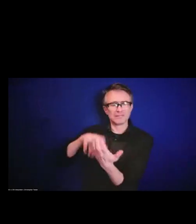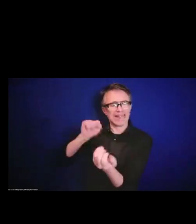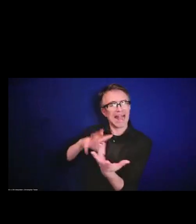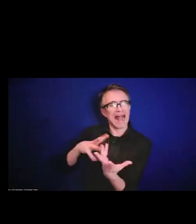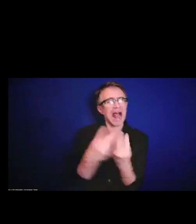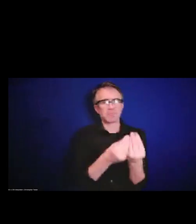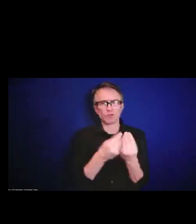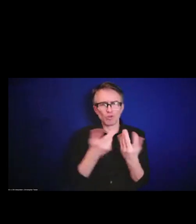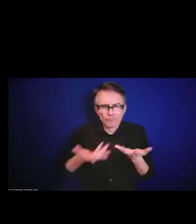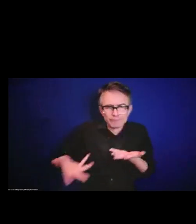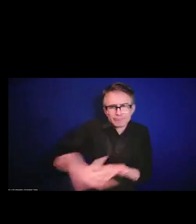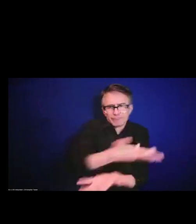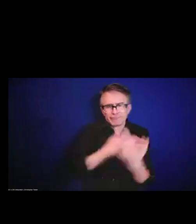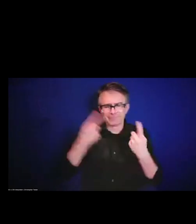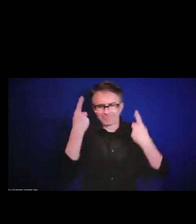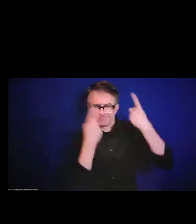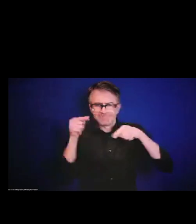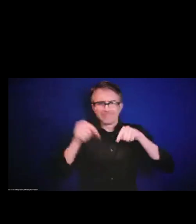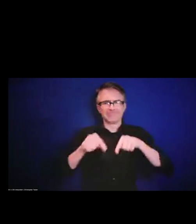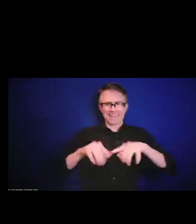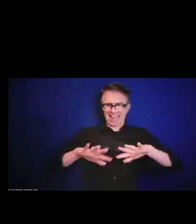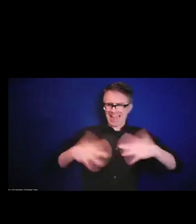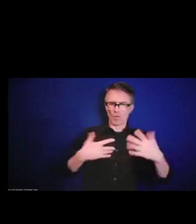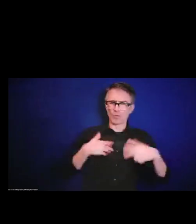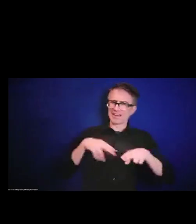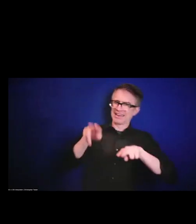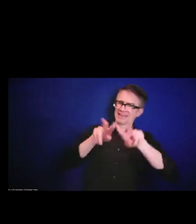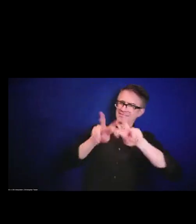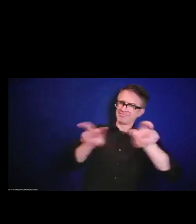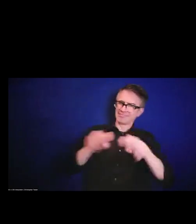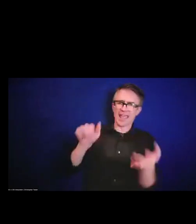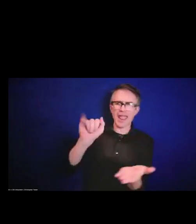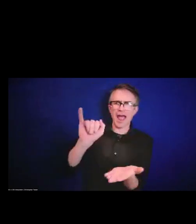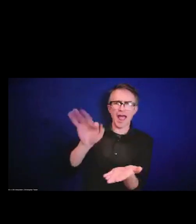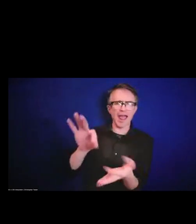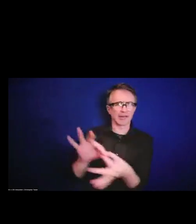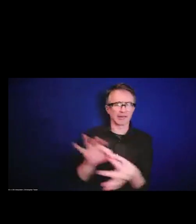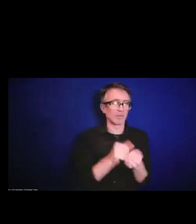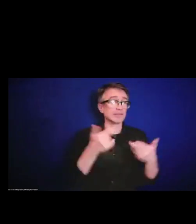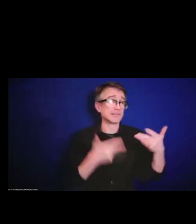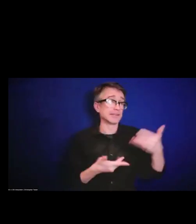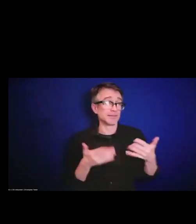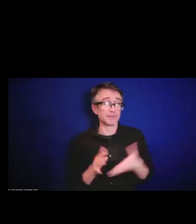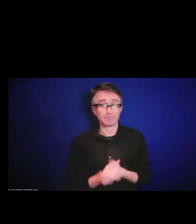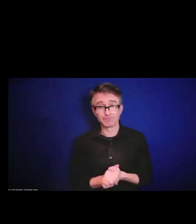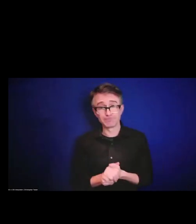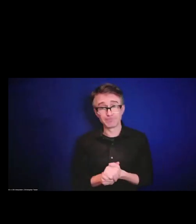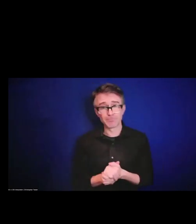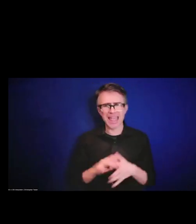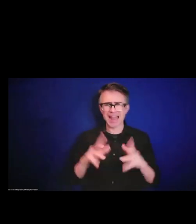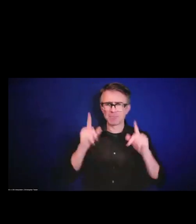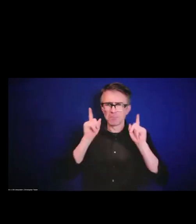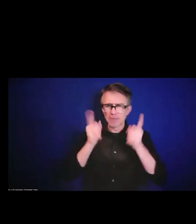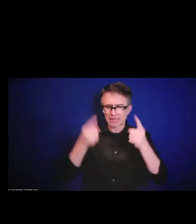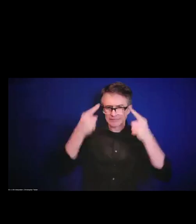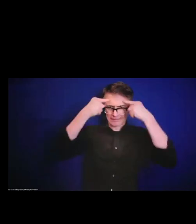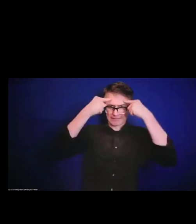so relevant and important and urgent. We need to address them urgently, of course, given the rapid growth